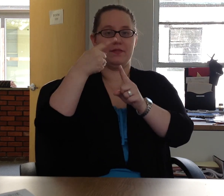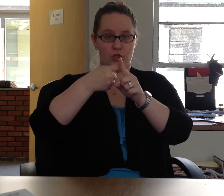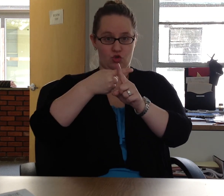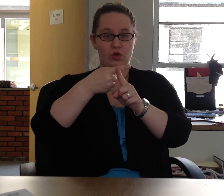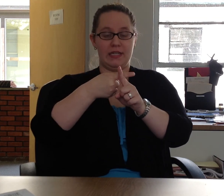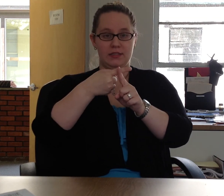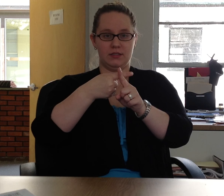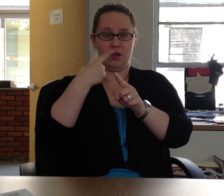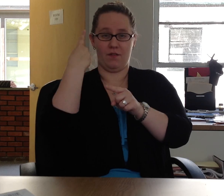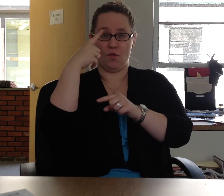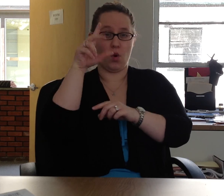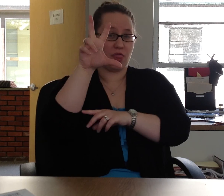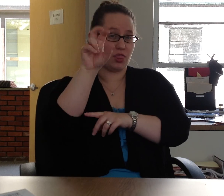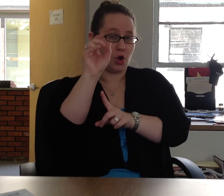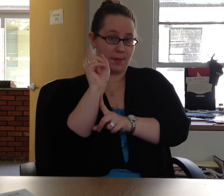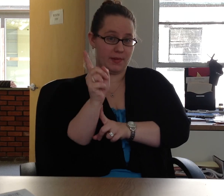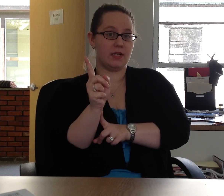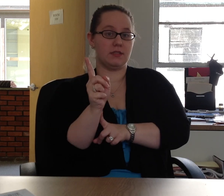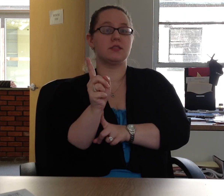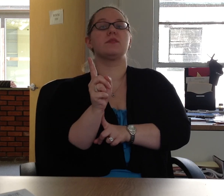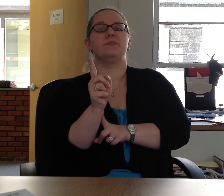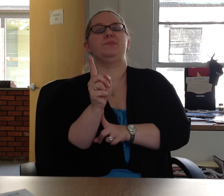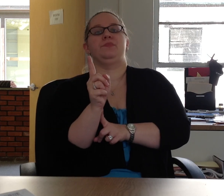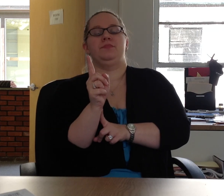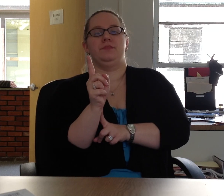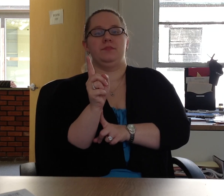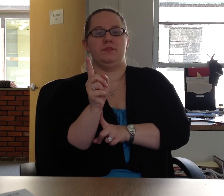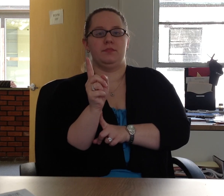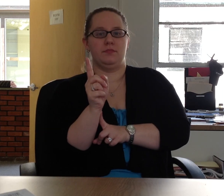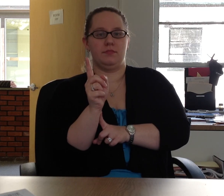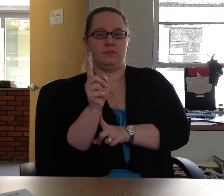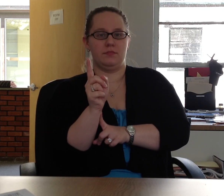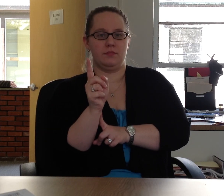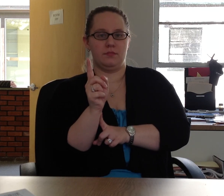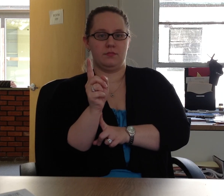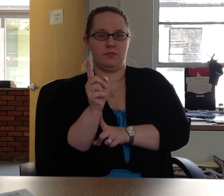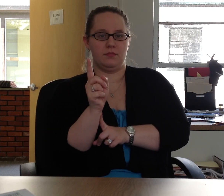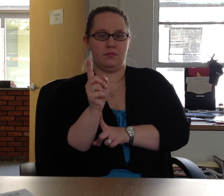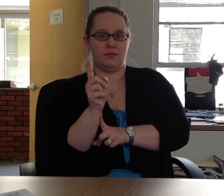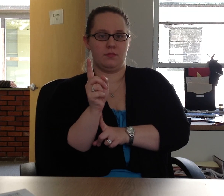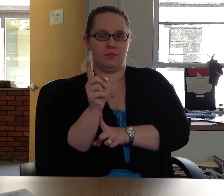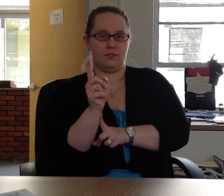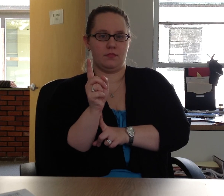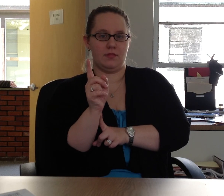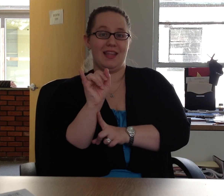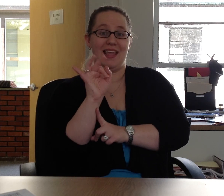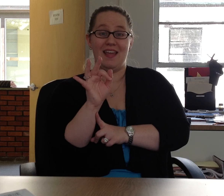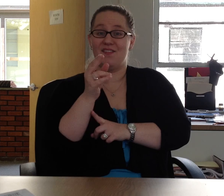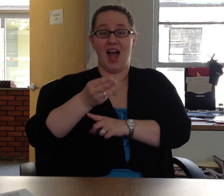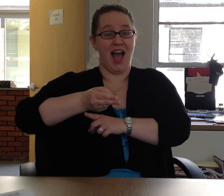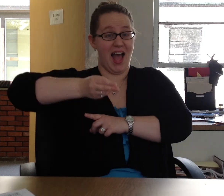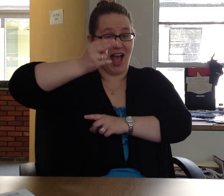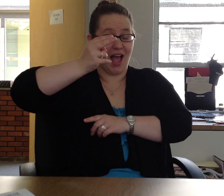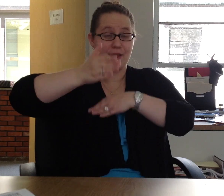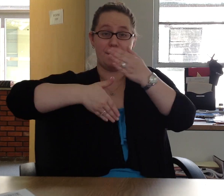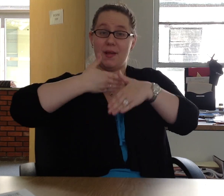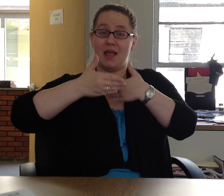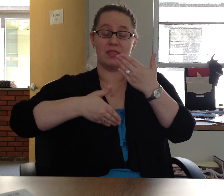for 30 minutes, while in the flash or high method, milk is held at